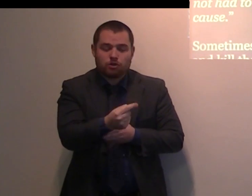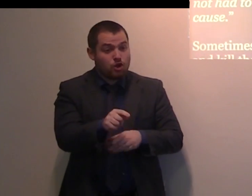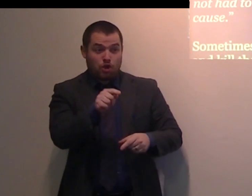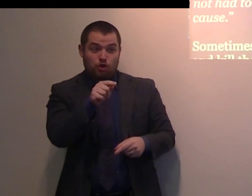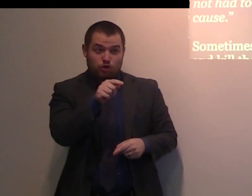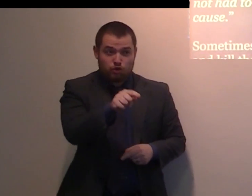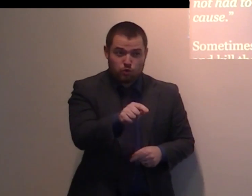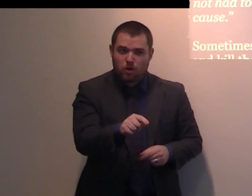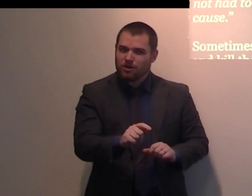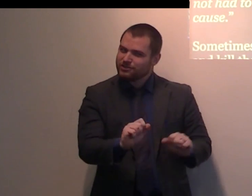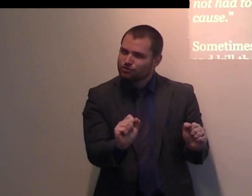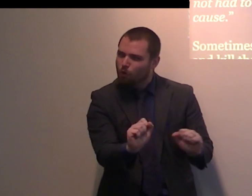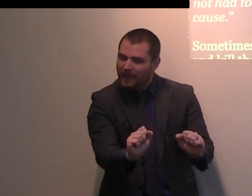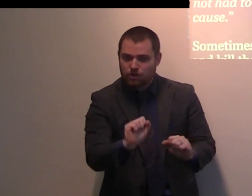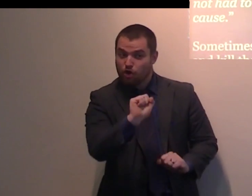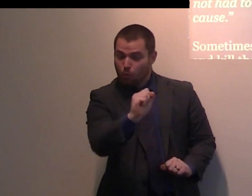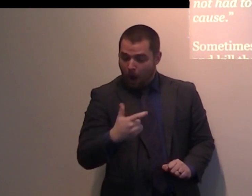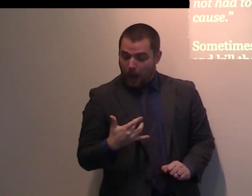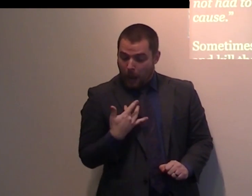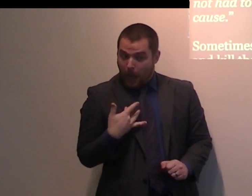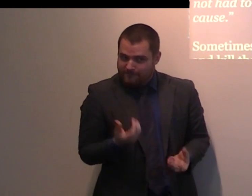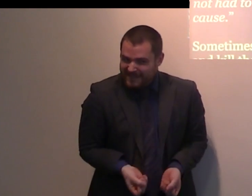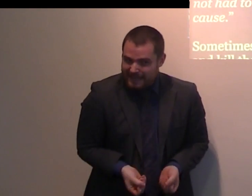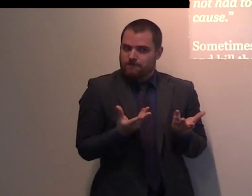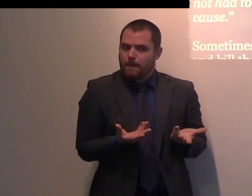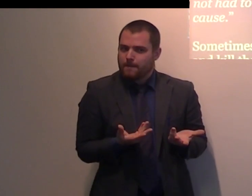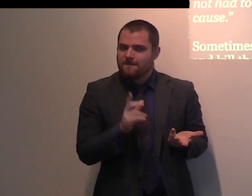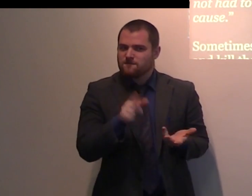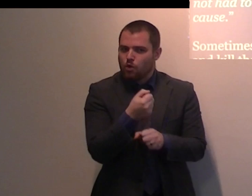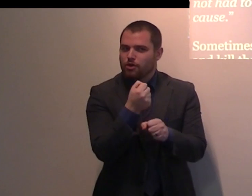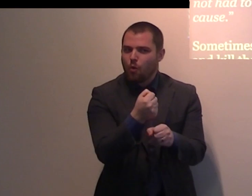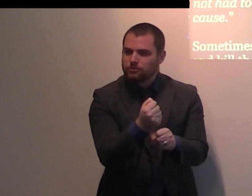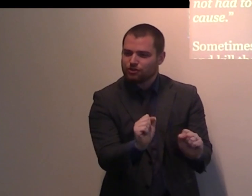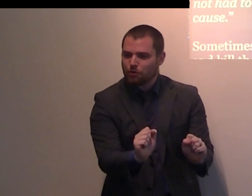you have not had to give up your life for the cause. Unquote.